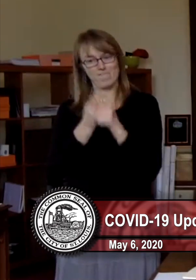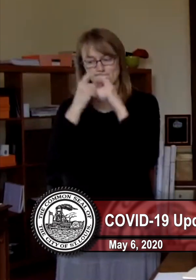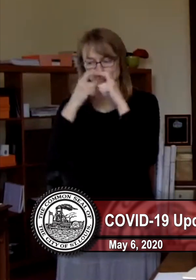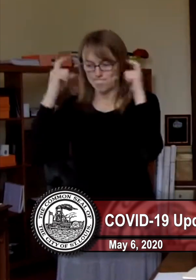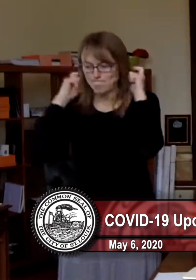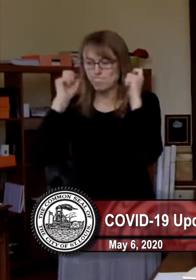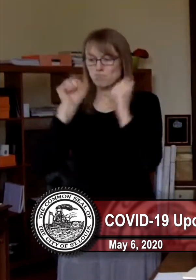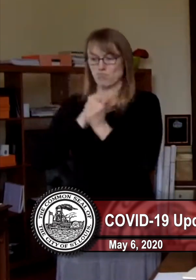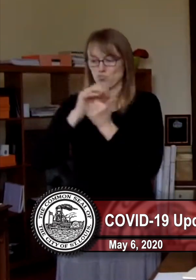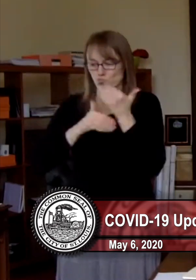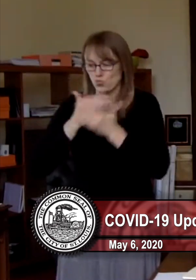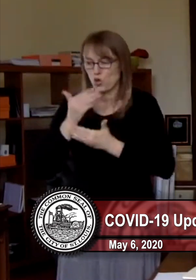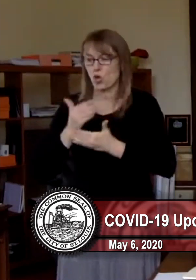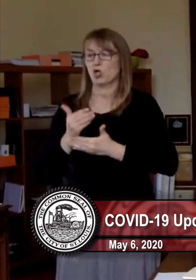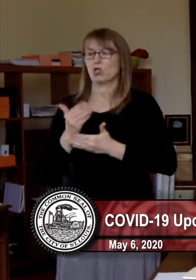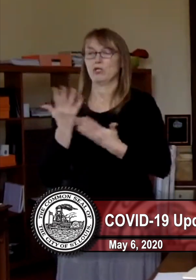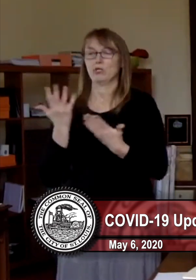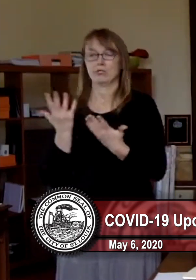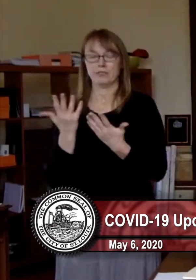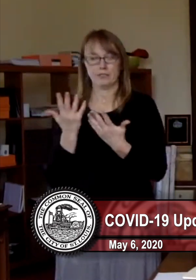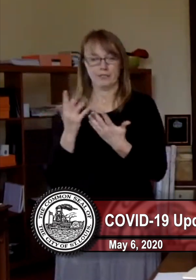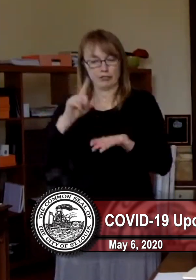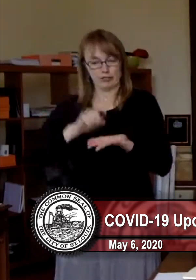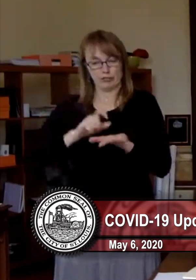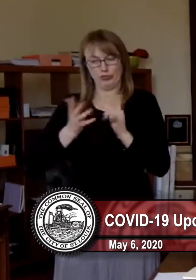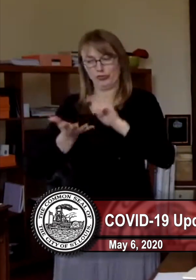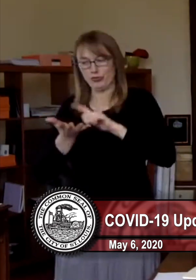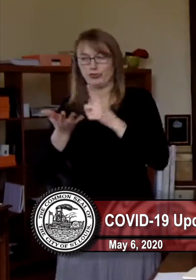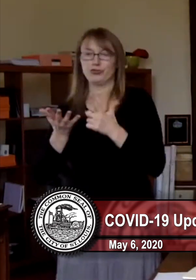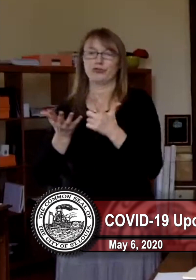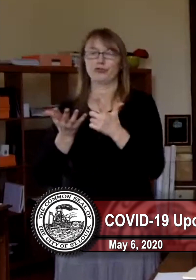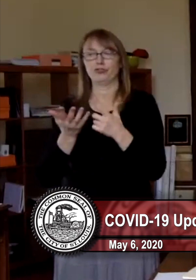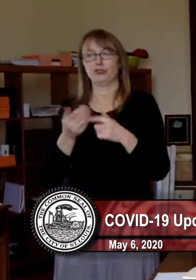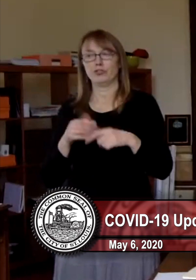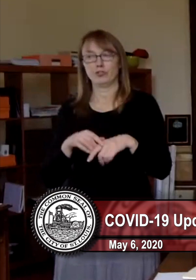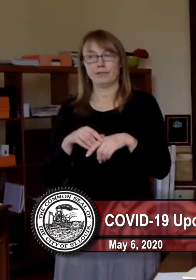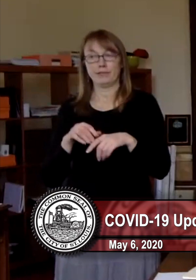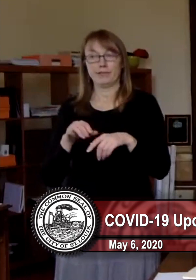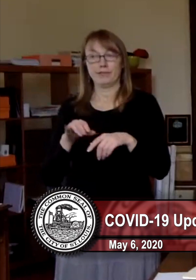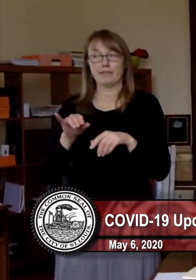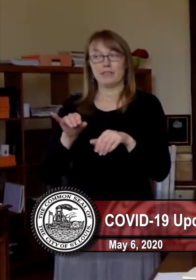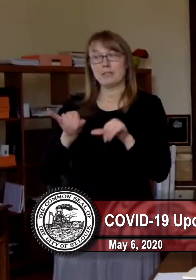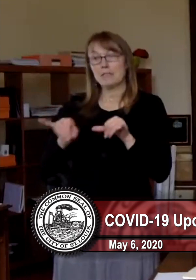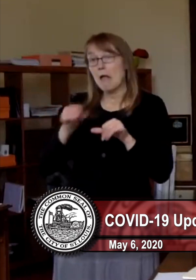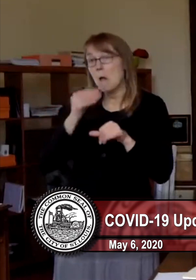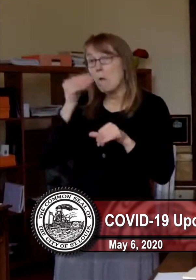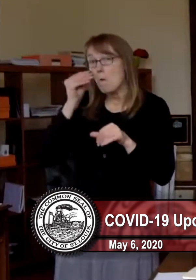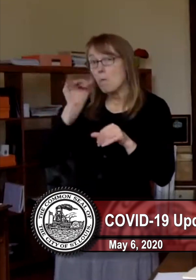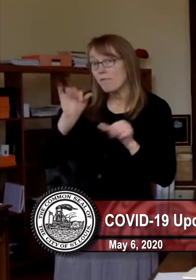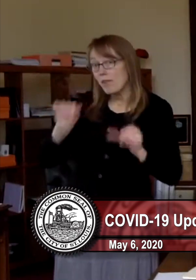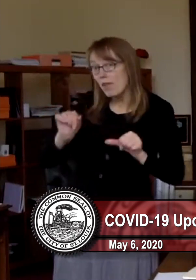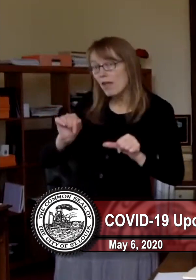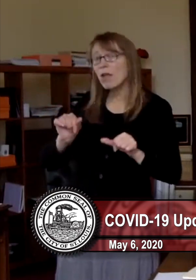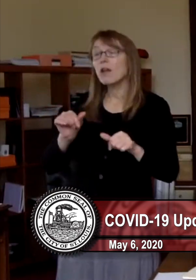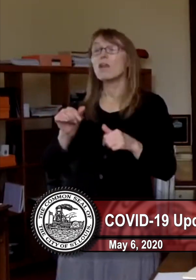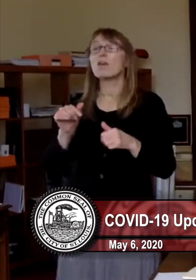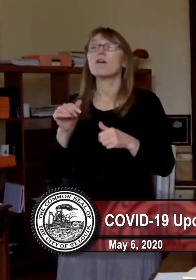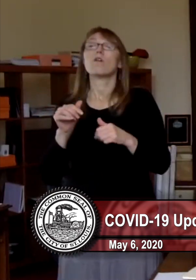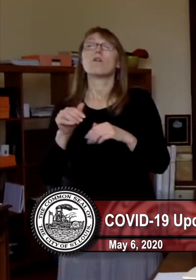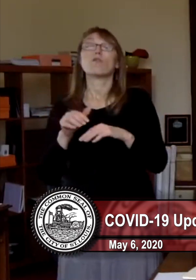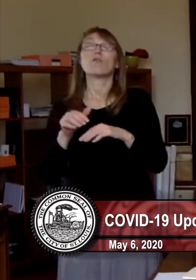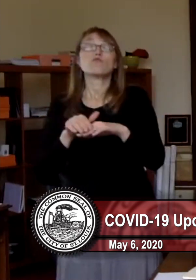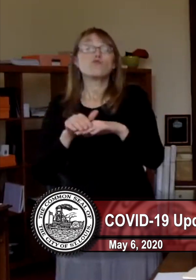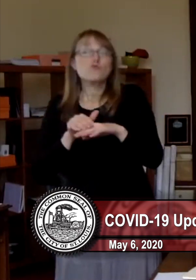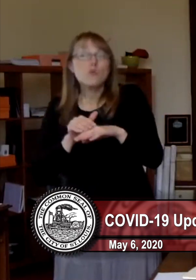behavior. Not this isn't a party. This is easing into back